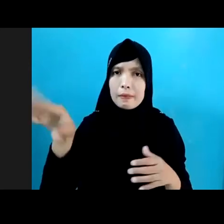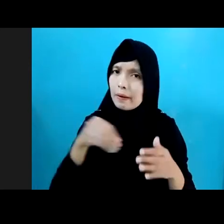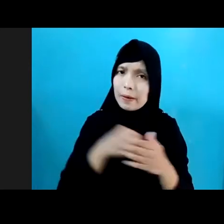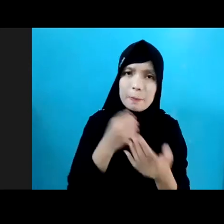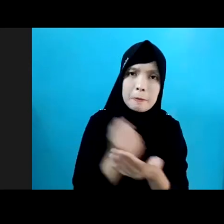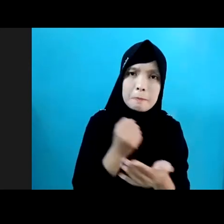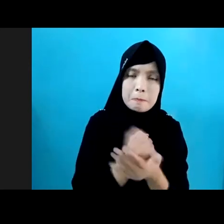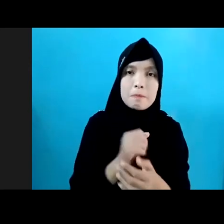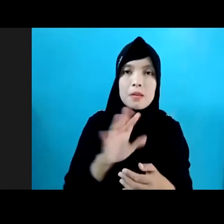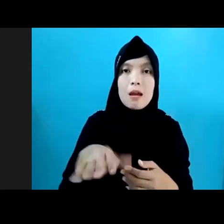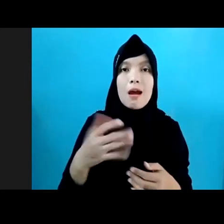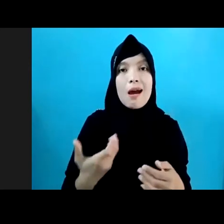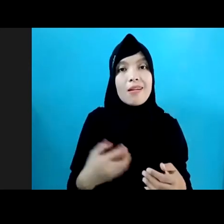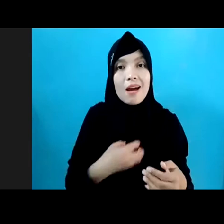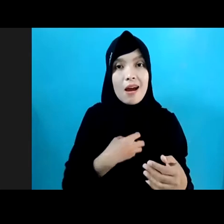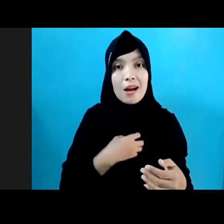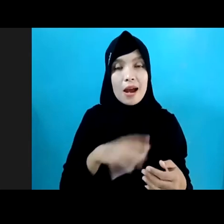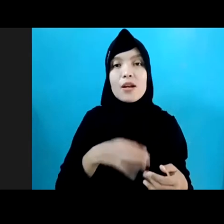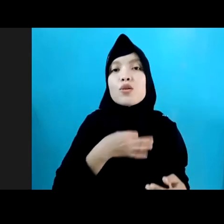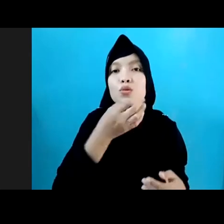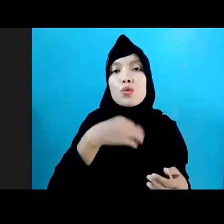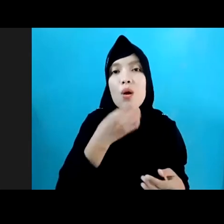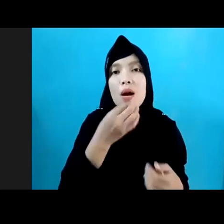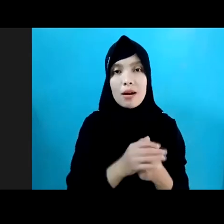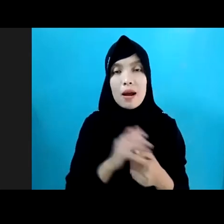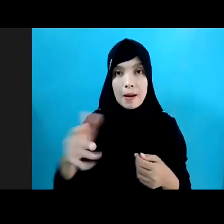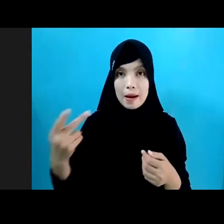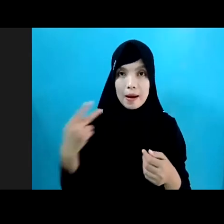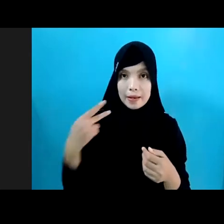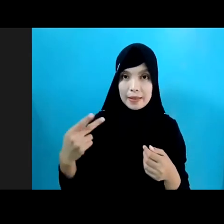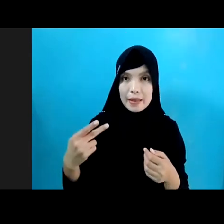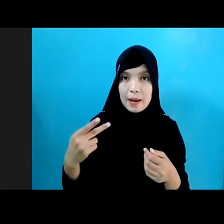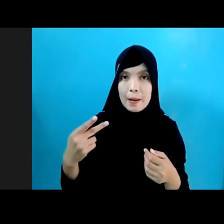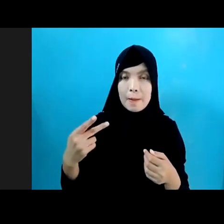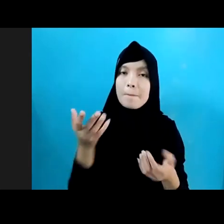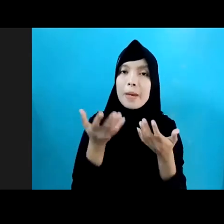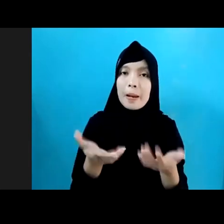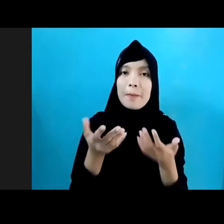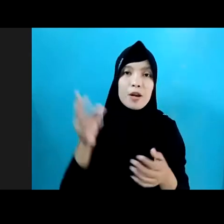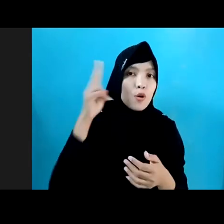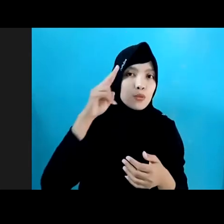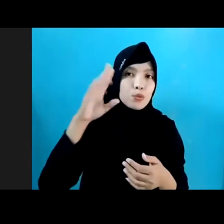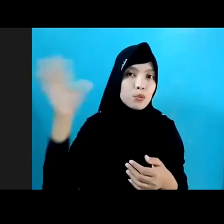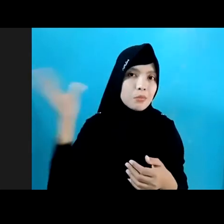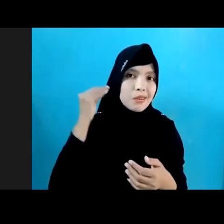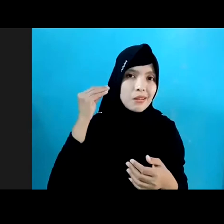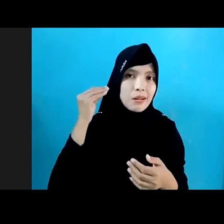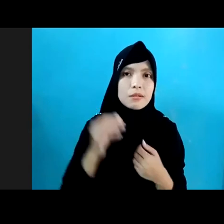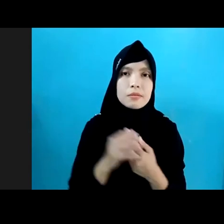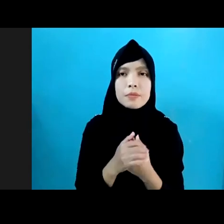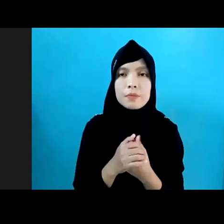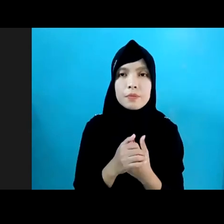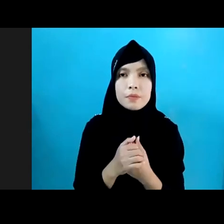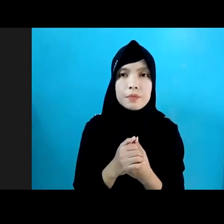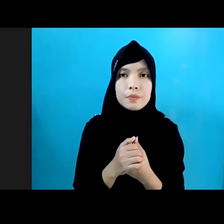Us To Make Sure Their Voices Are Heard So All Of Our Programs We Try Very Hard To Consult And